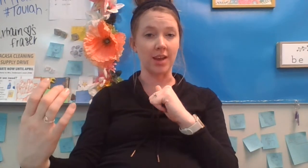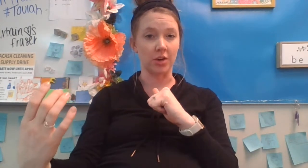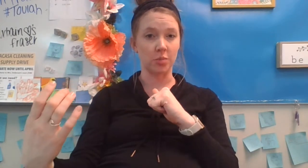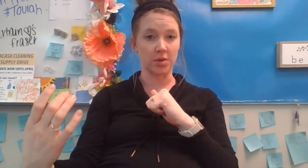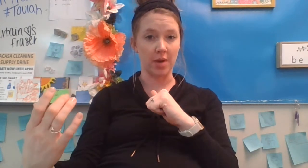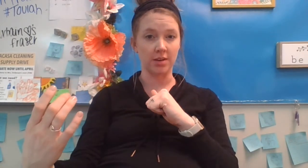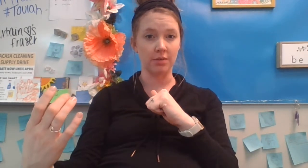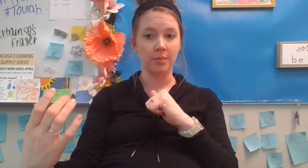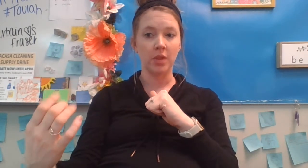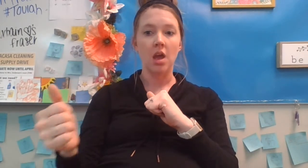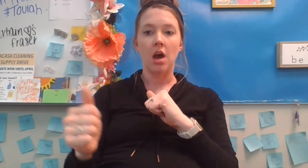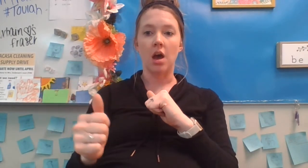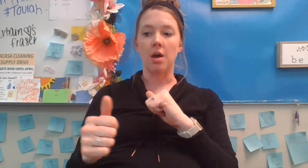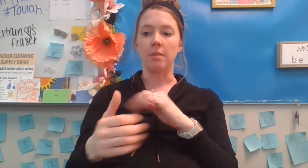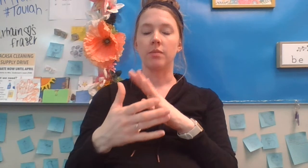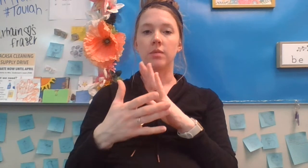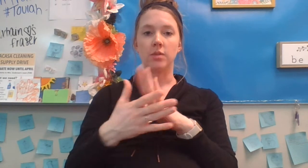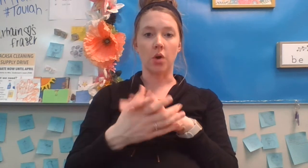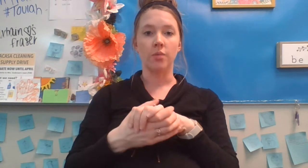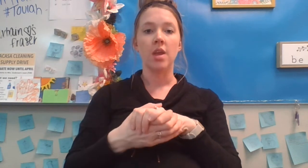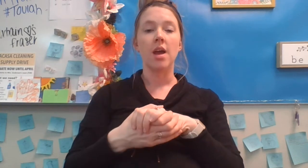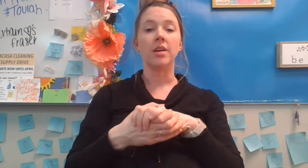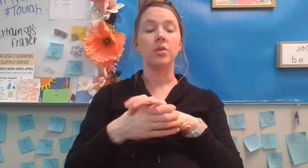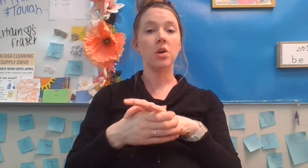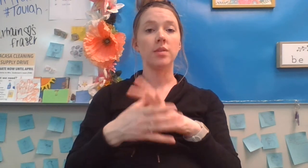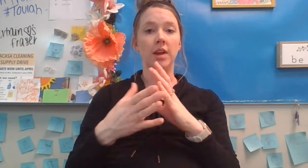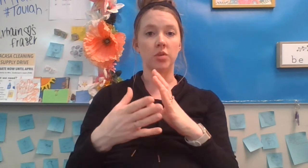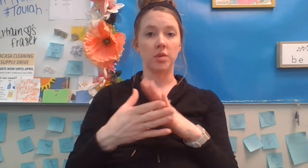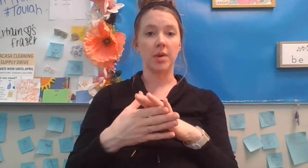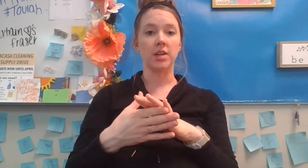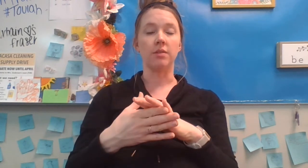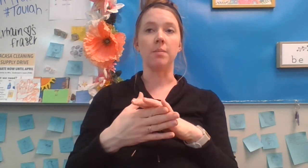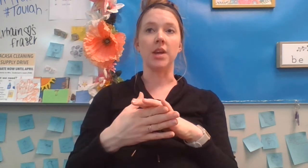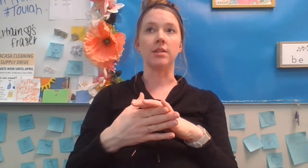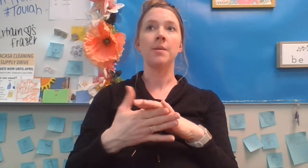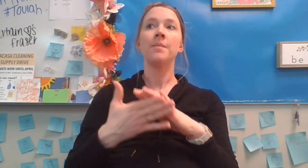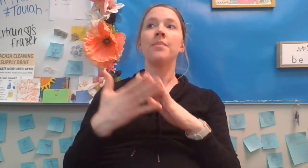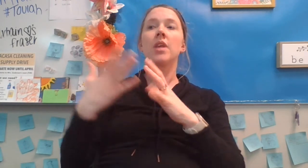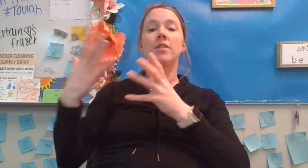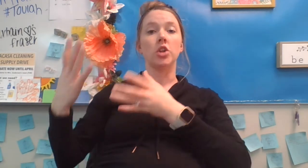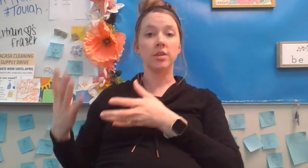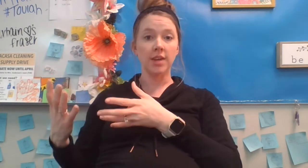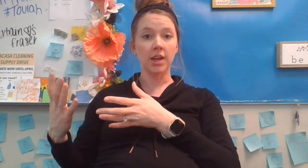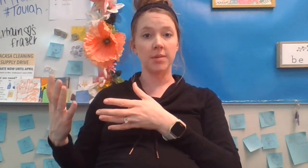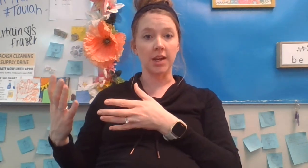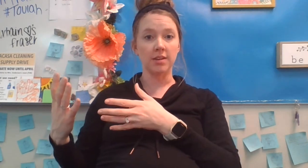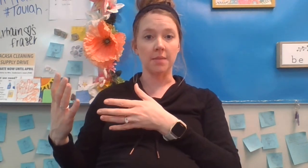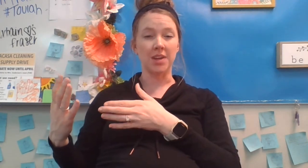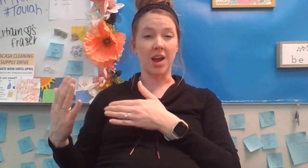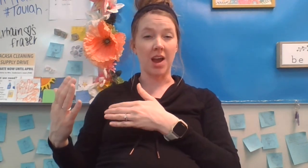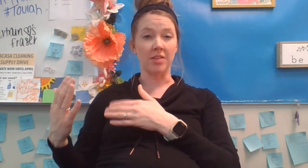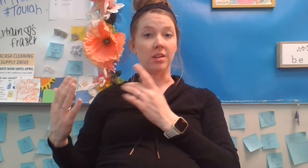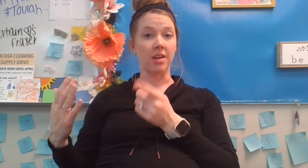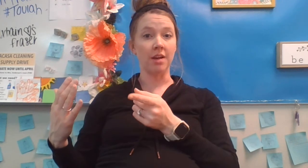signer's perspective. So, as you know, signer's perspective means if it looks like I'm signing something on the